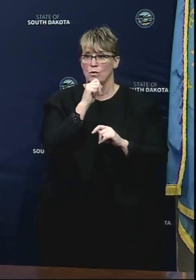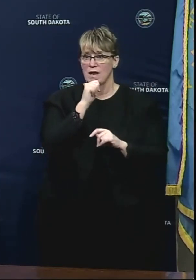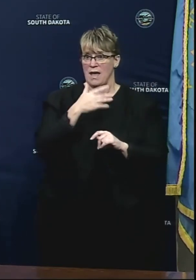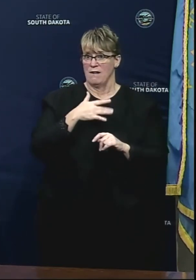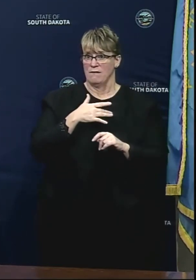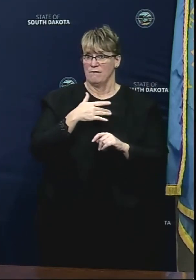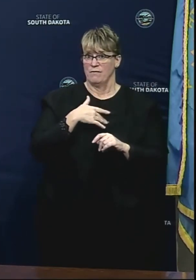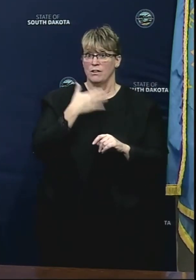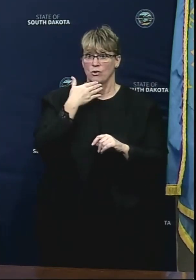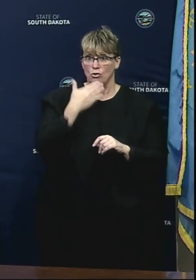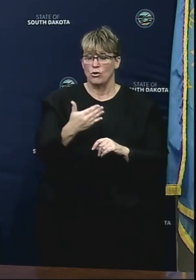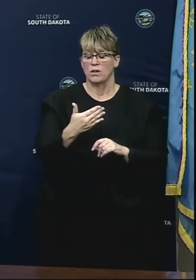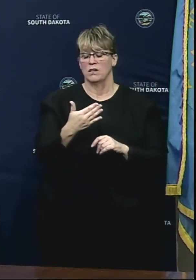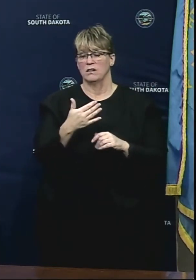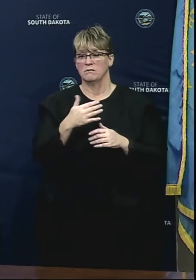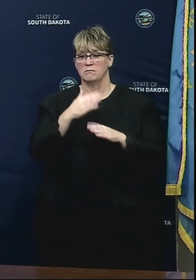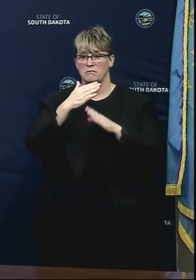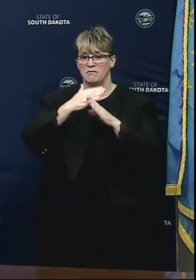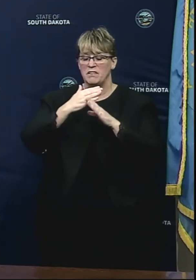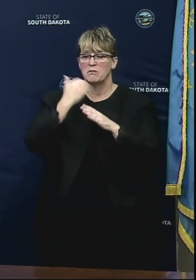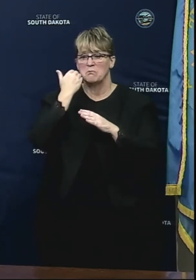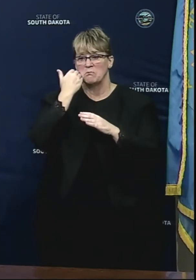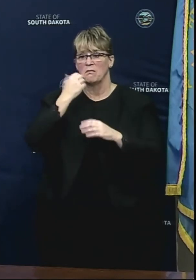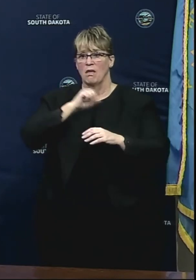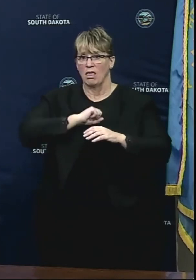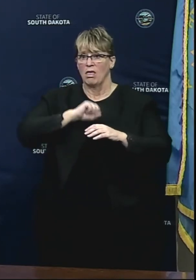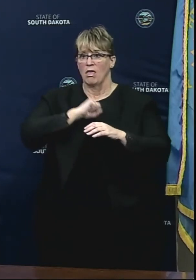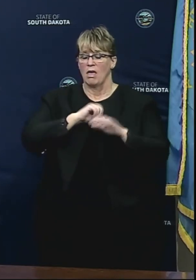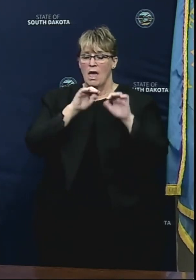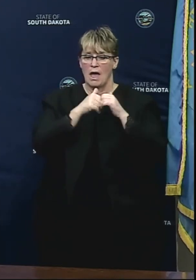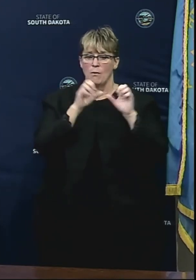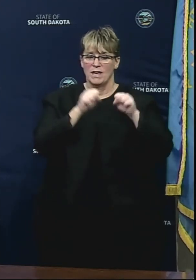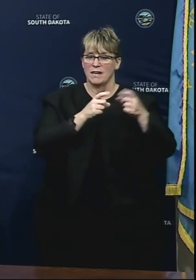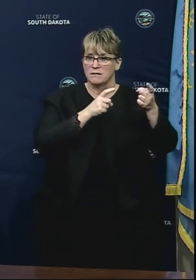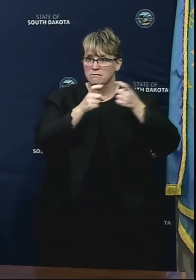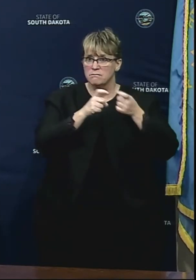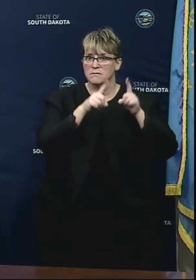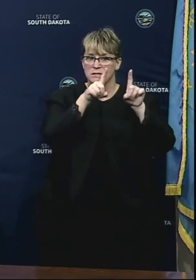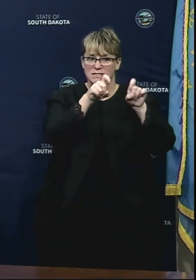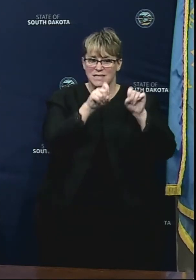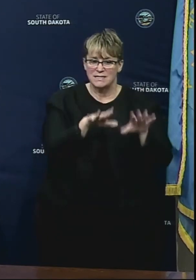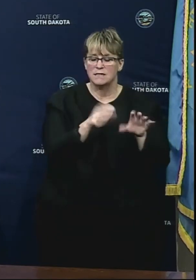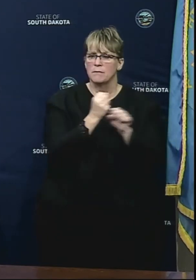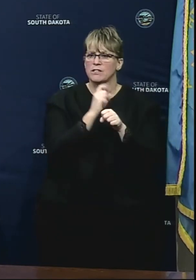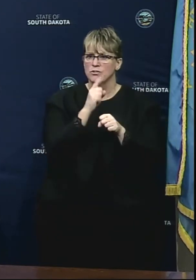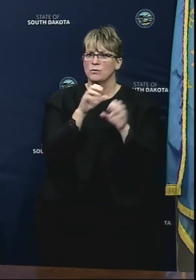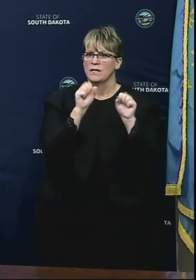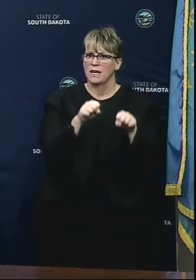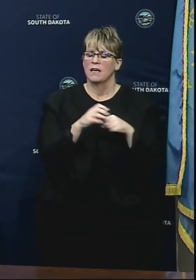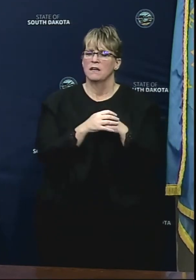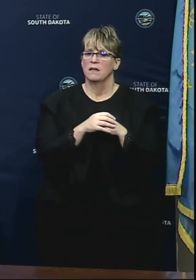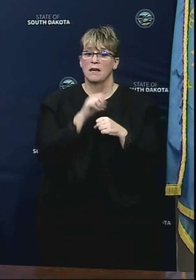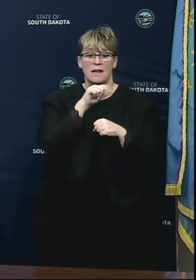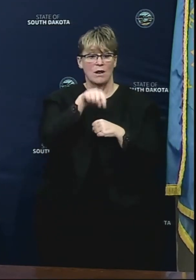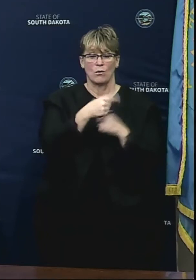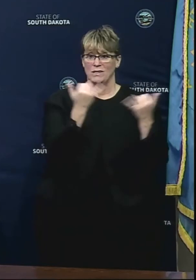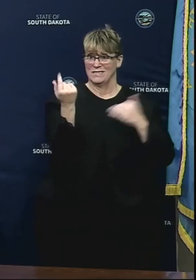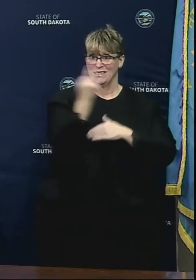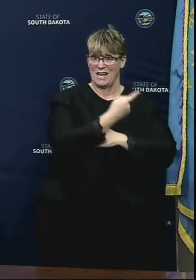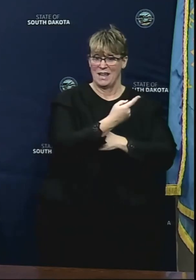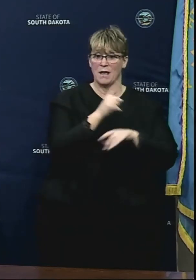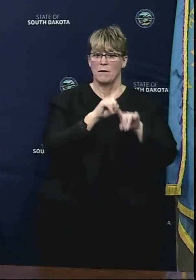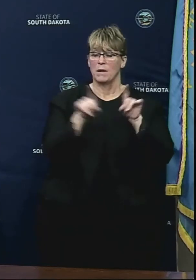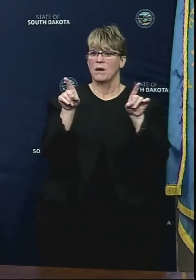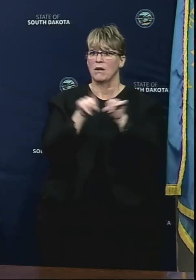to maximize how we're able to conduct testing, make sure we're able to conduct testing not only today but in the